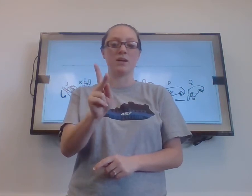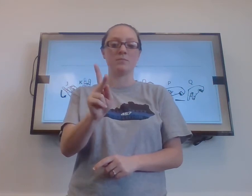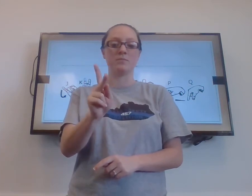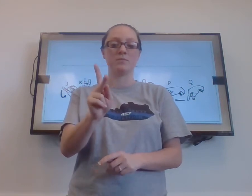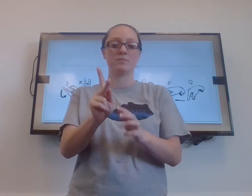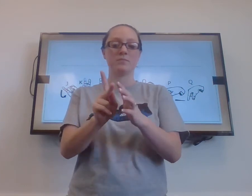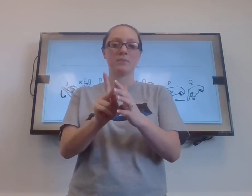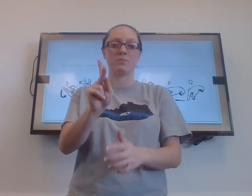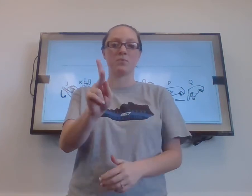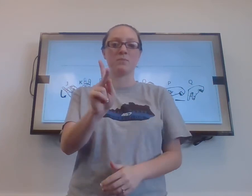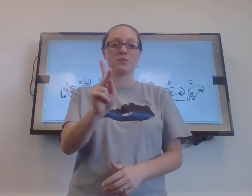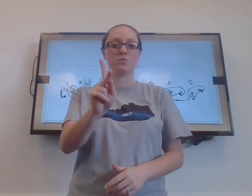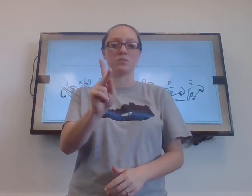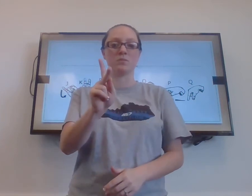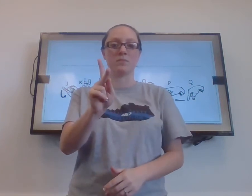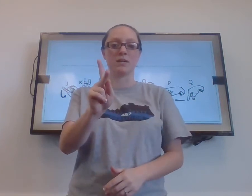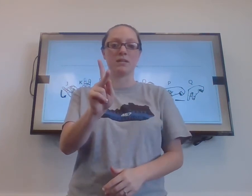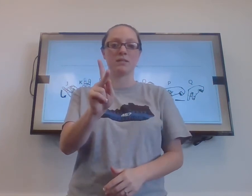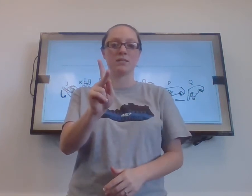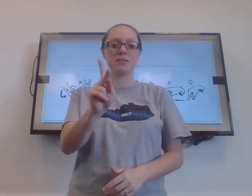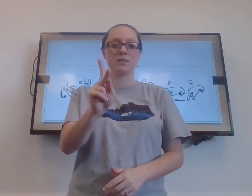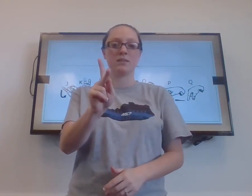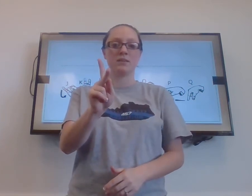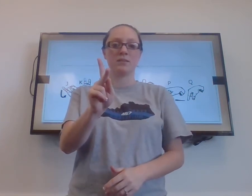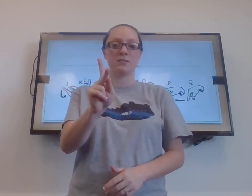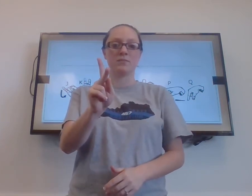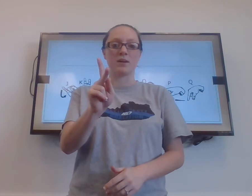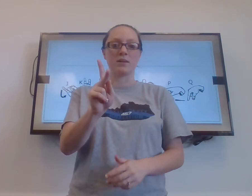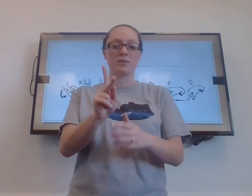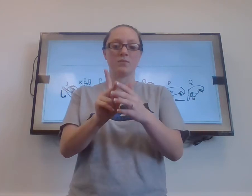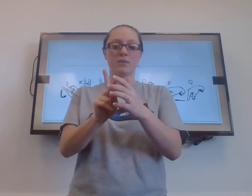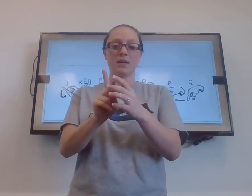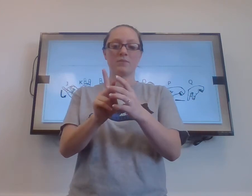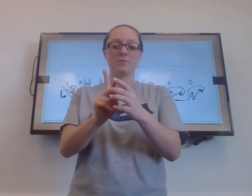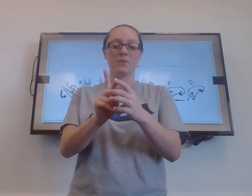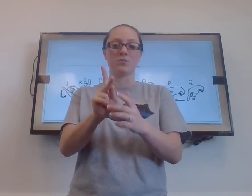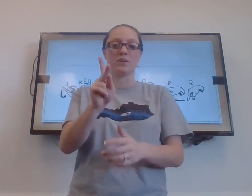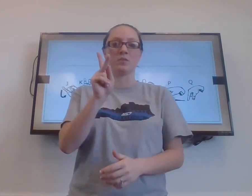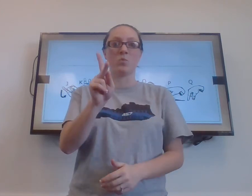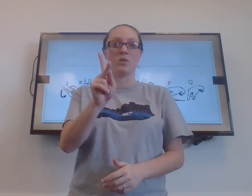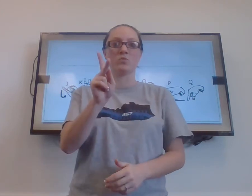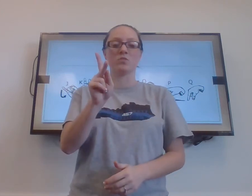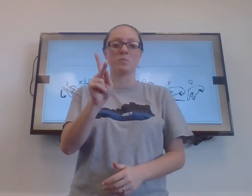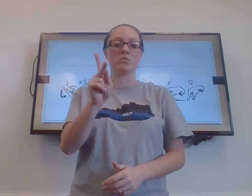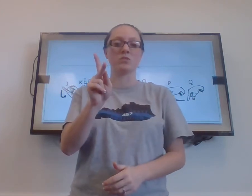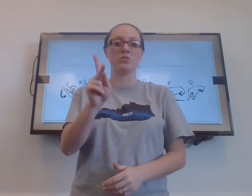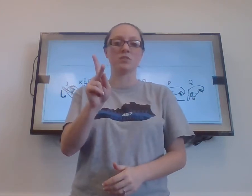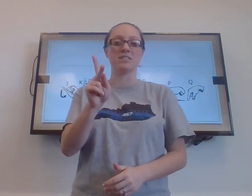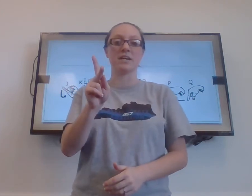up and pretty much towards somebody. Okay, you want that middle finger pointed towards the person that you're going to sign